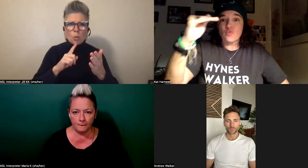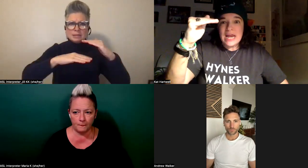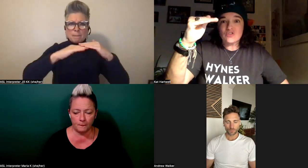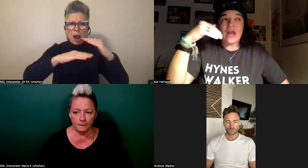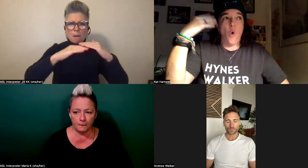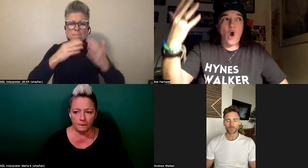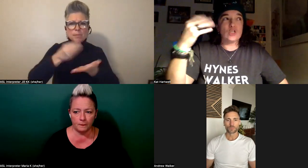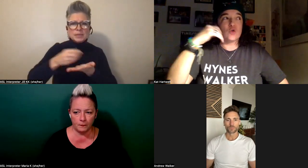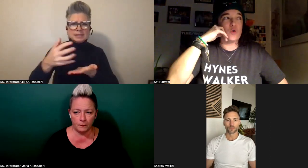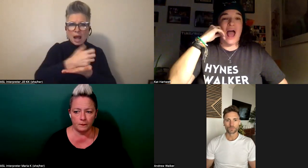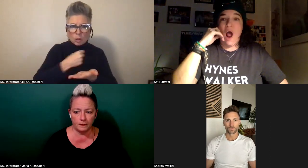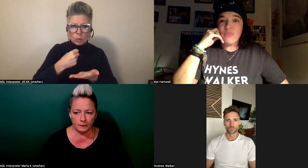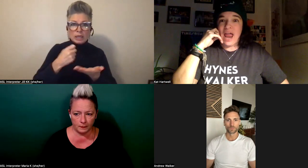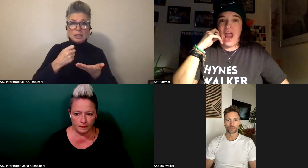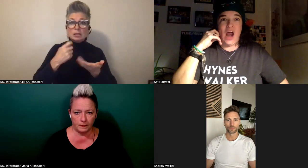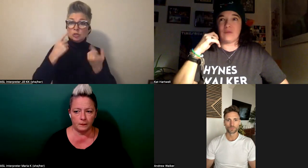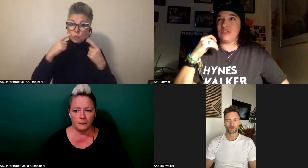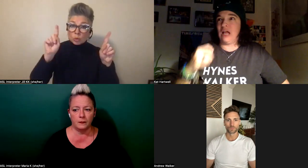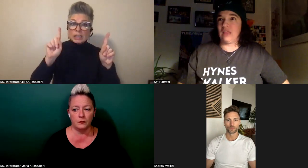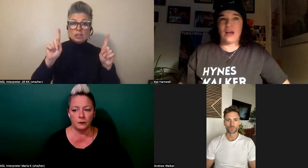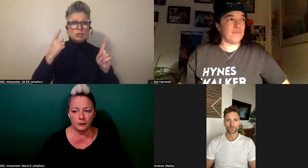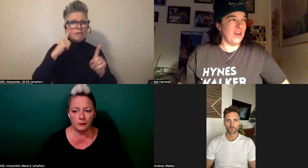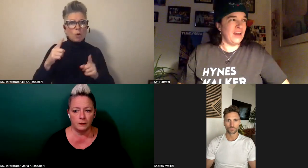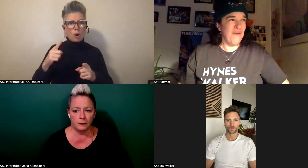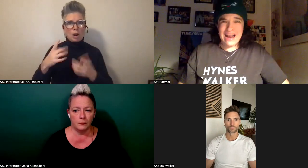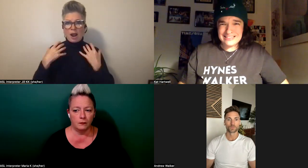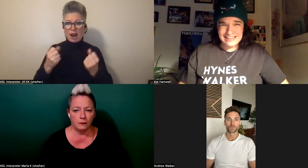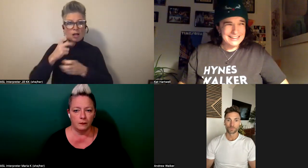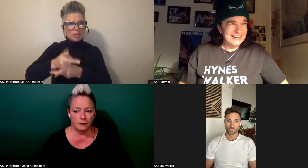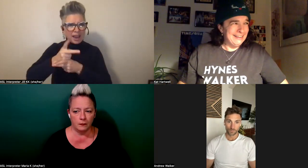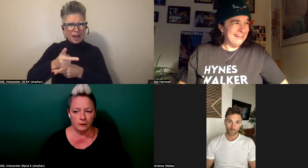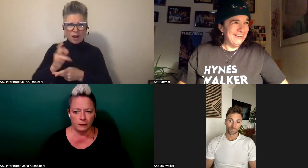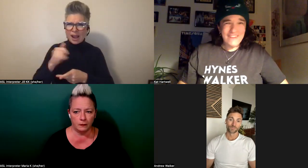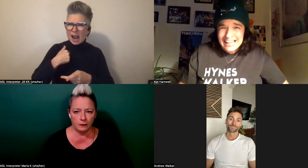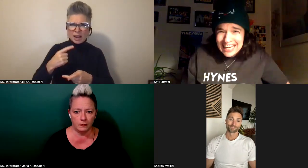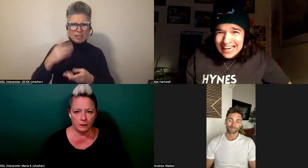salary to reach in order to get health care. I think I'm like,